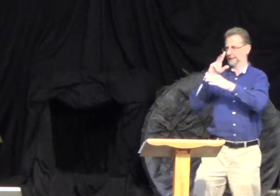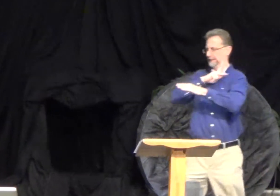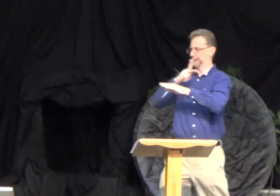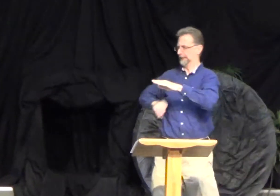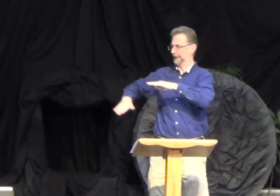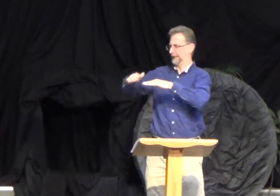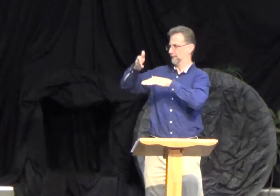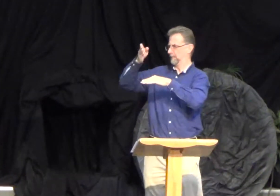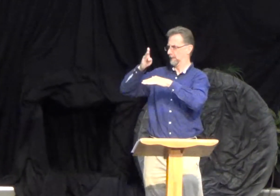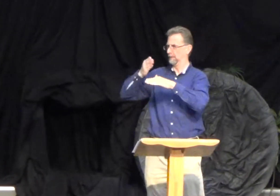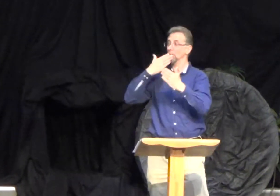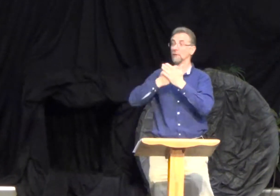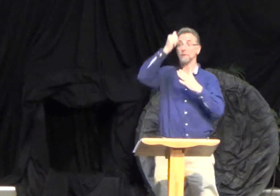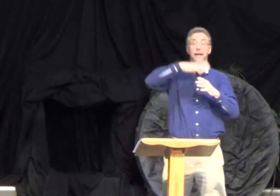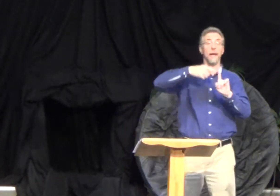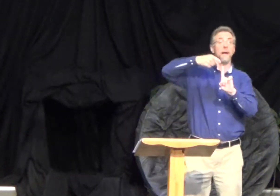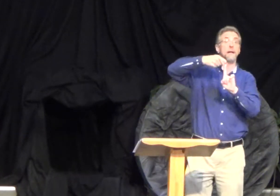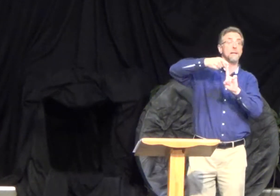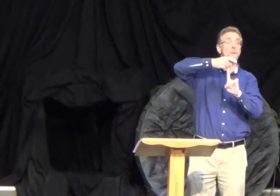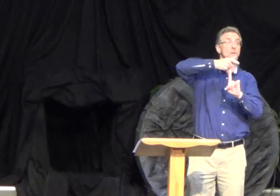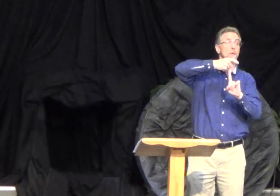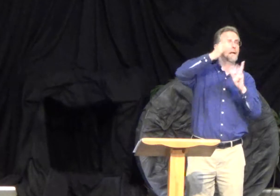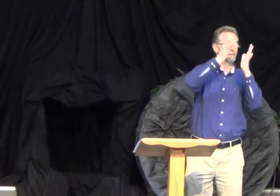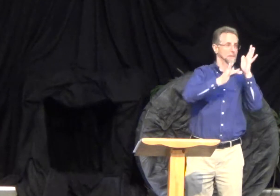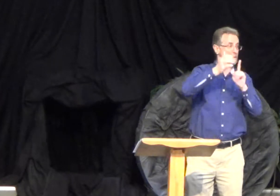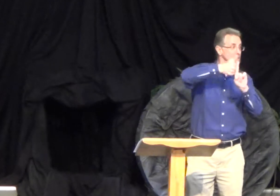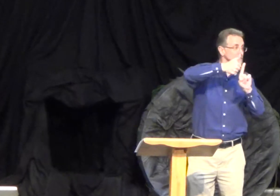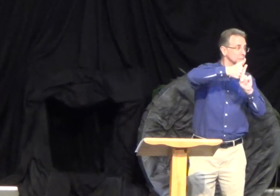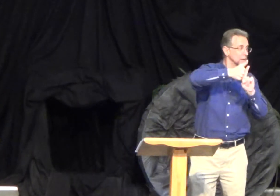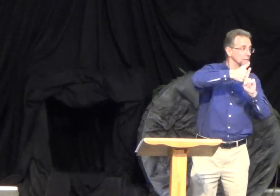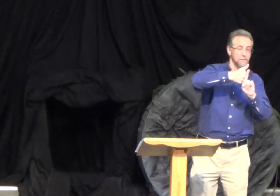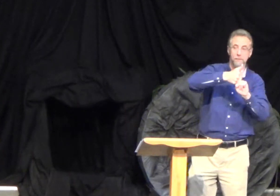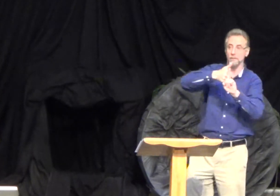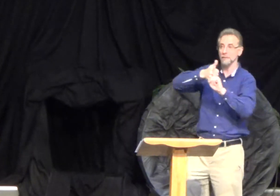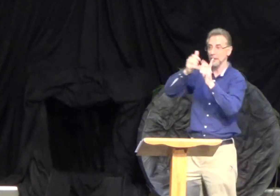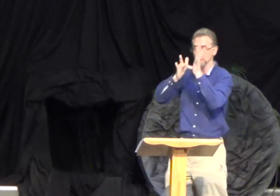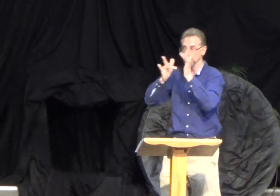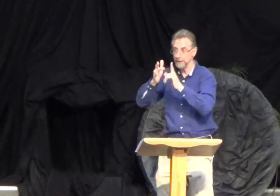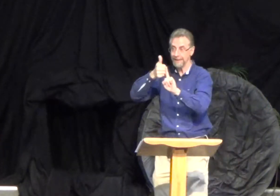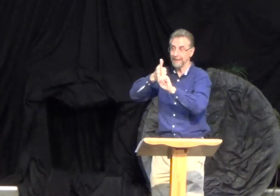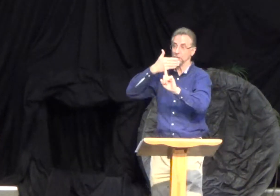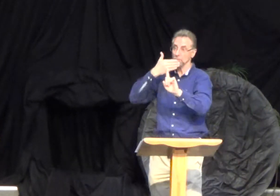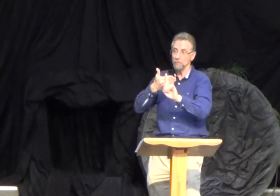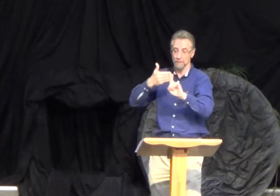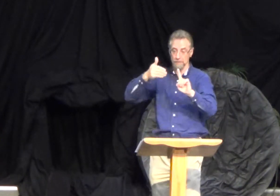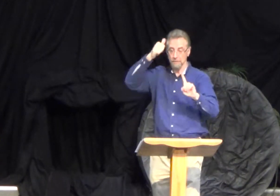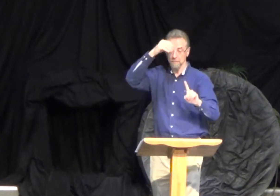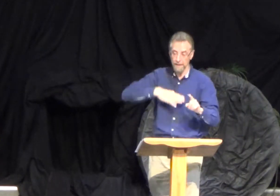We see the noble, how this story relates. And so who is this? This is Jesus,